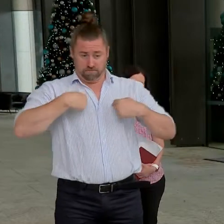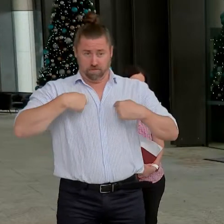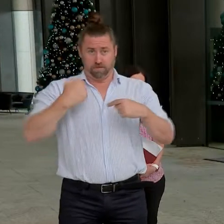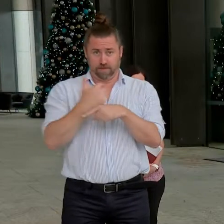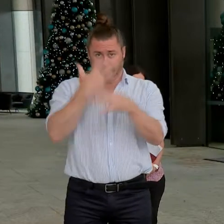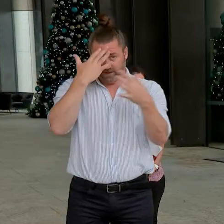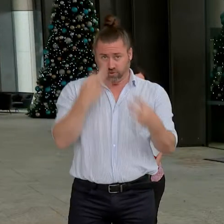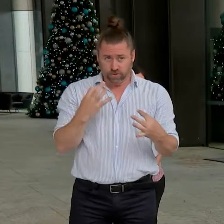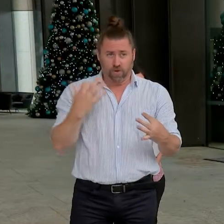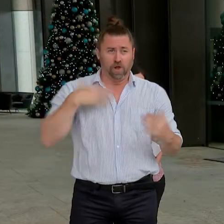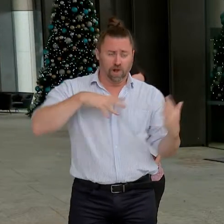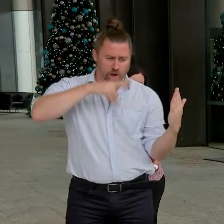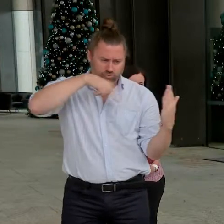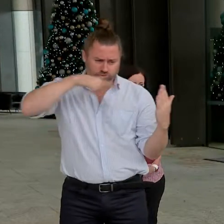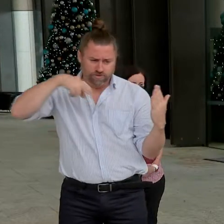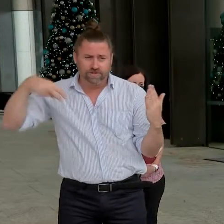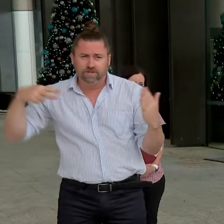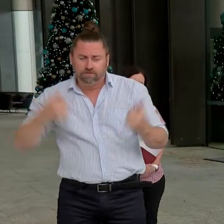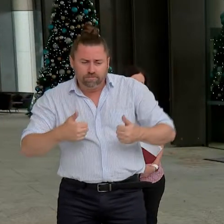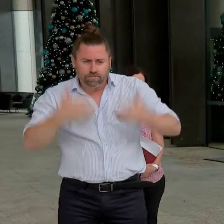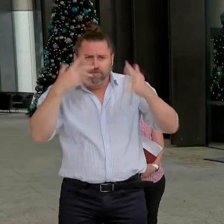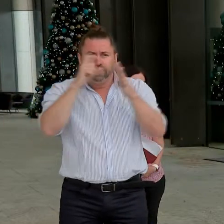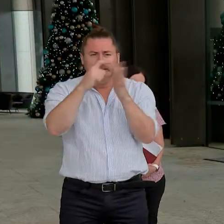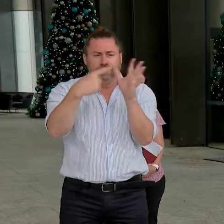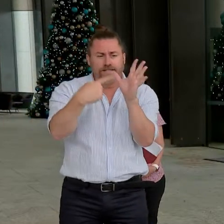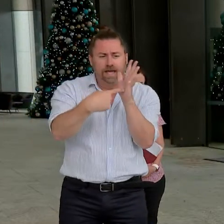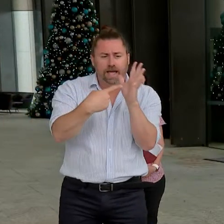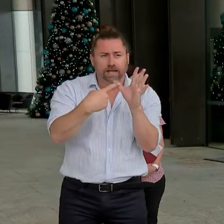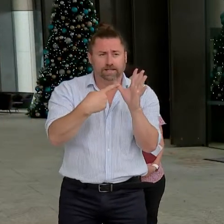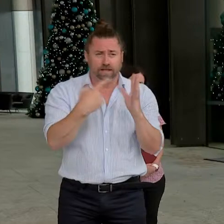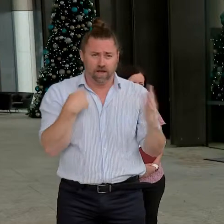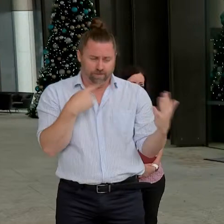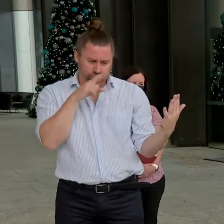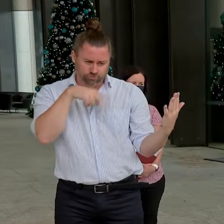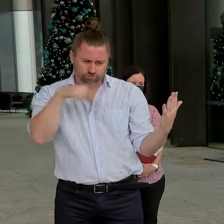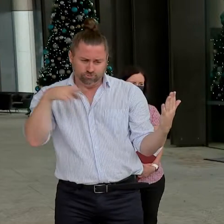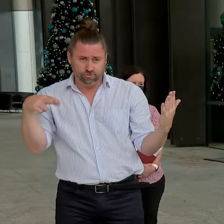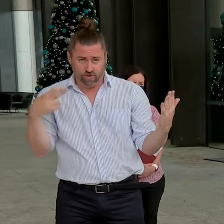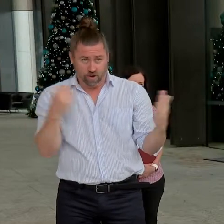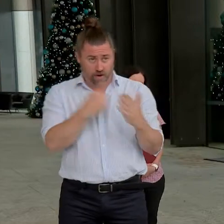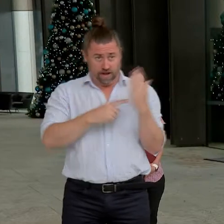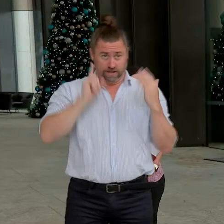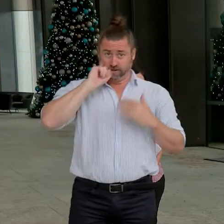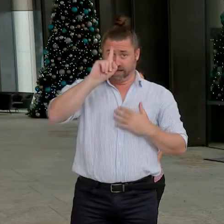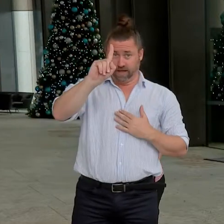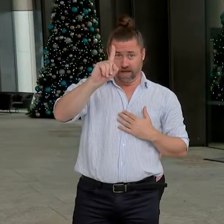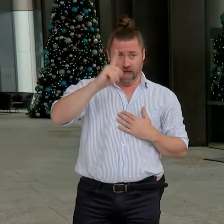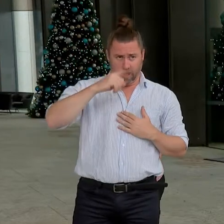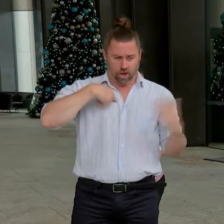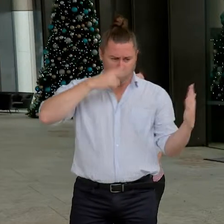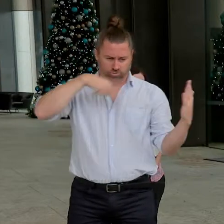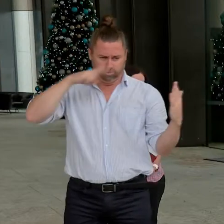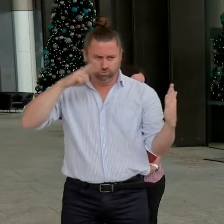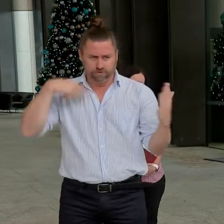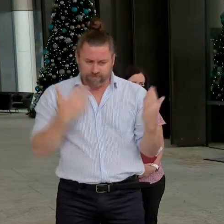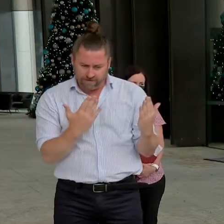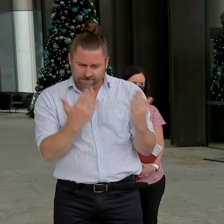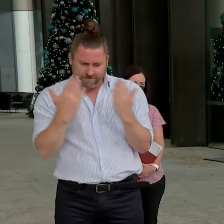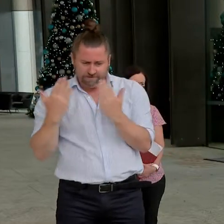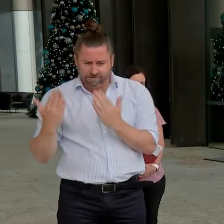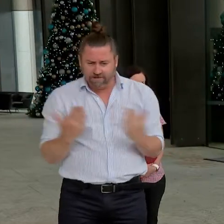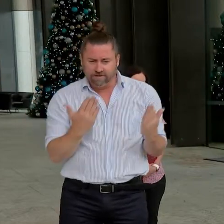have received within the last 24 hours, our most recent data that we have received within the last 24 hours has indicated that